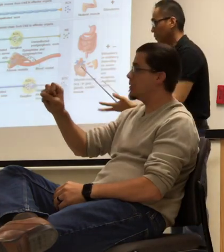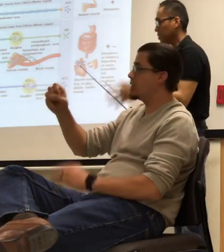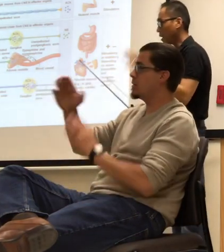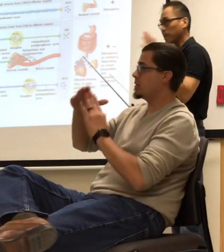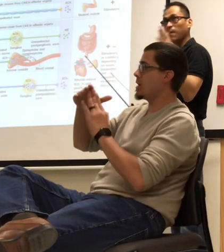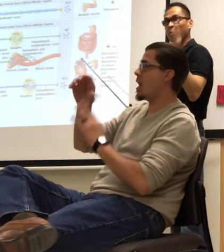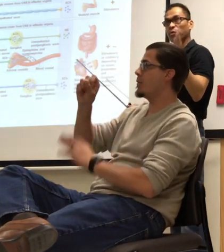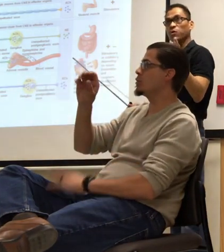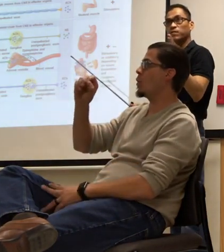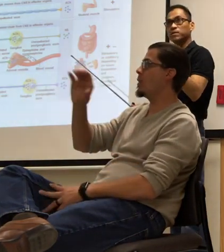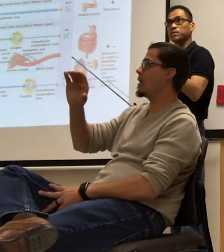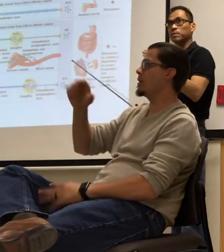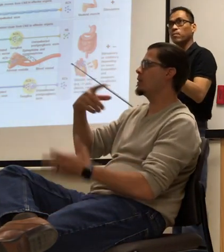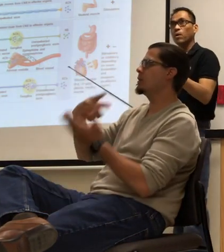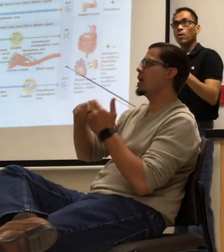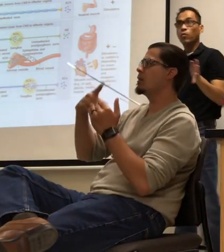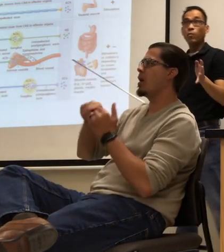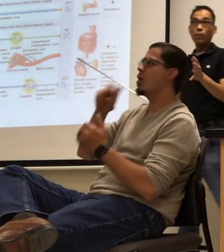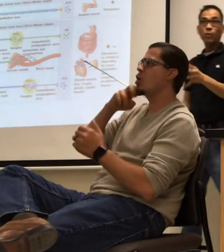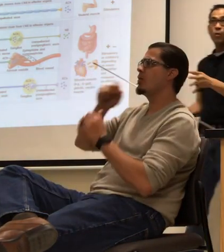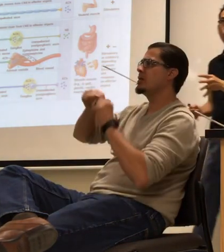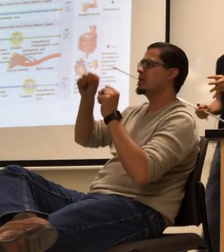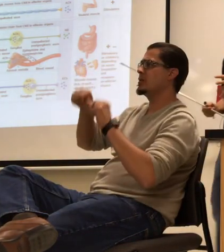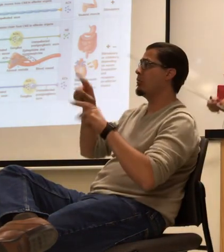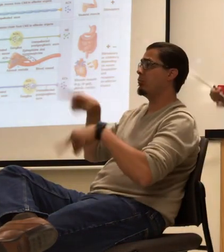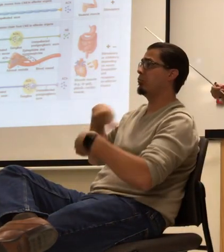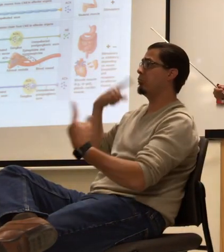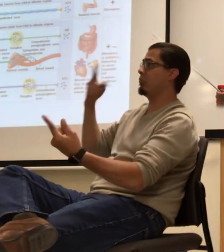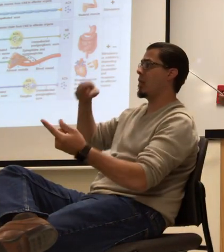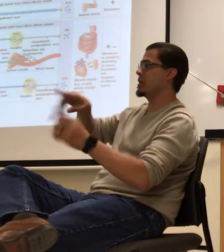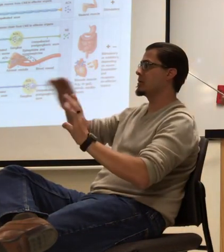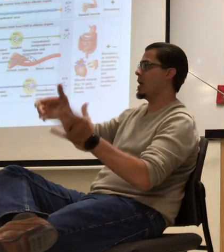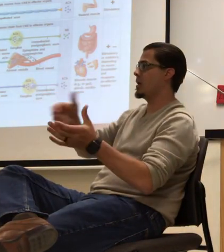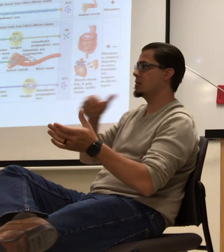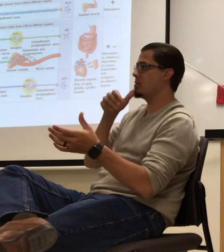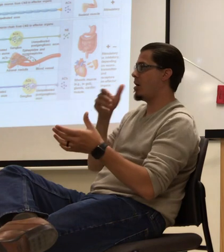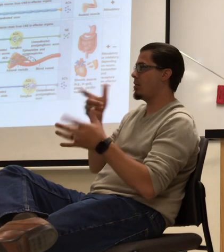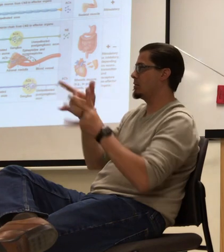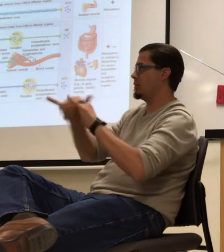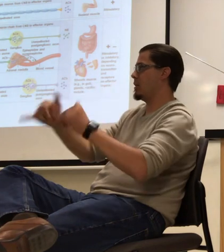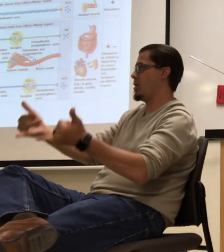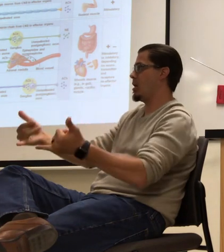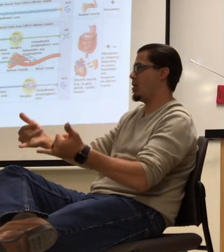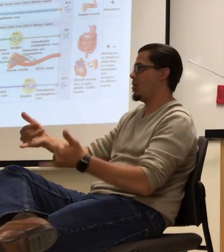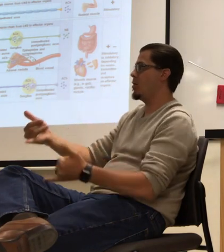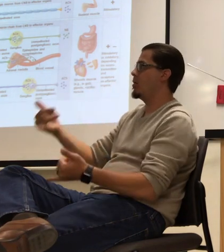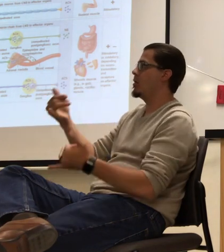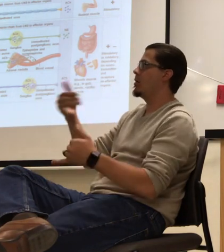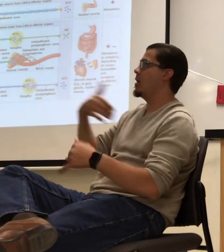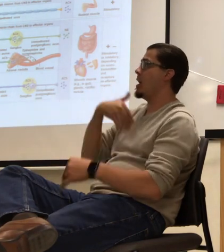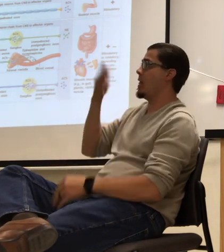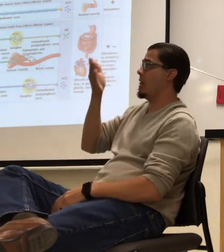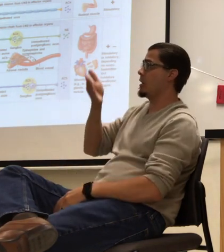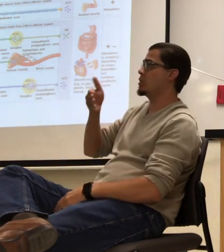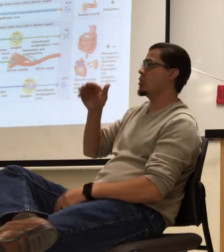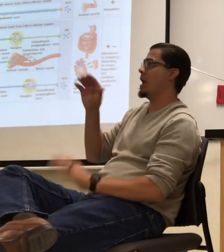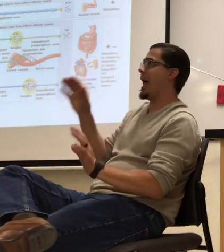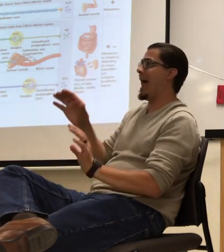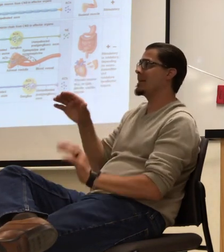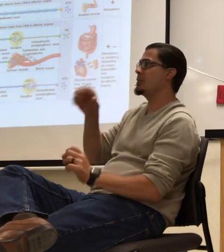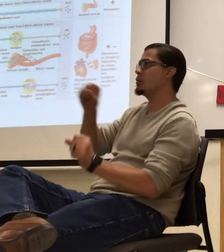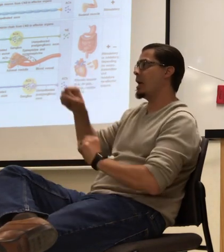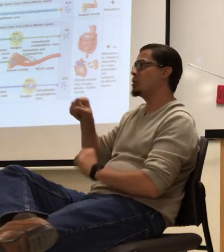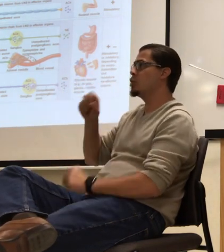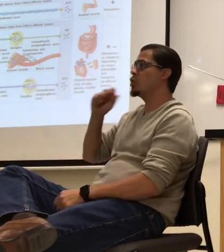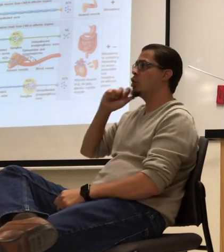think how we've been talking about the nervous system throughout the course, not just all at once. You know, you had a lecture on the ash potential and